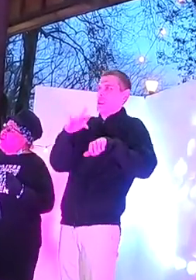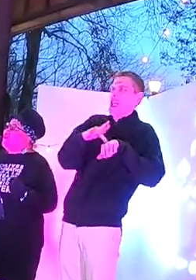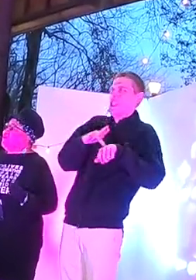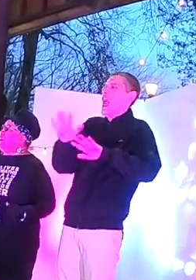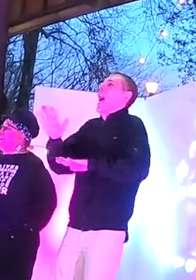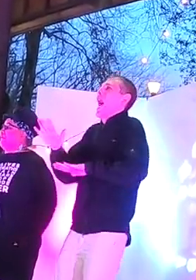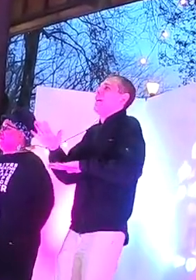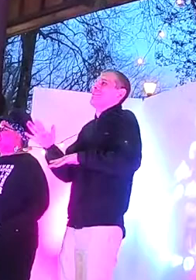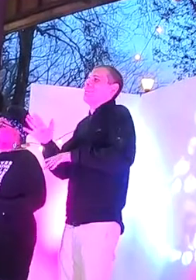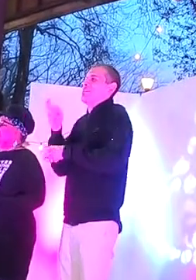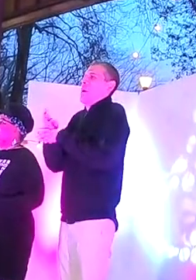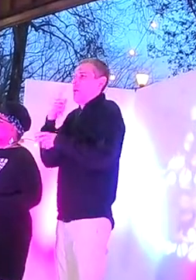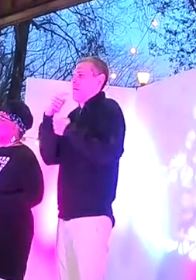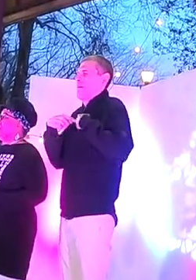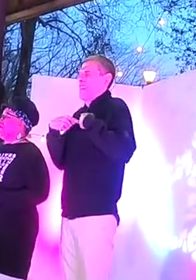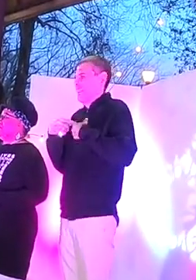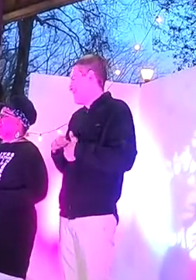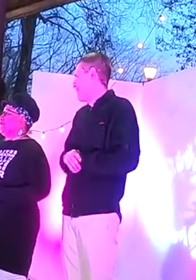so hard for me.